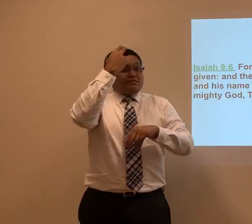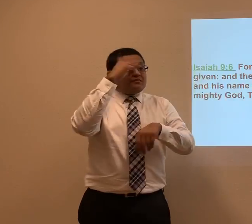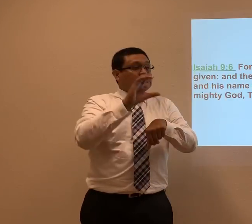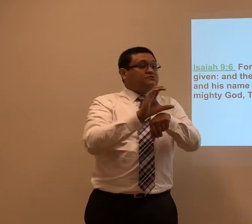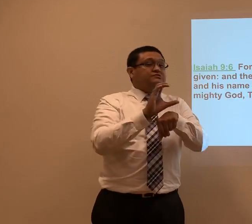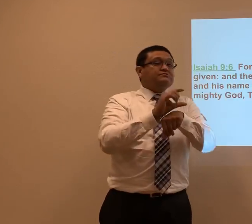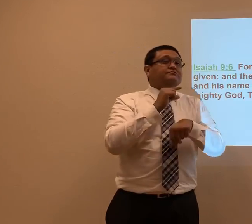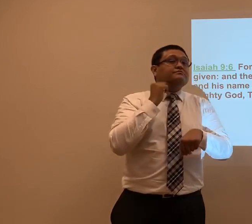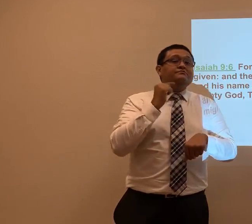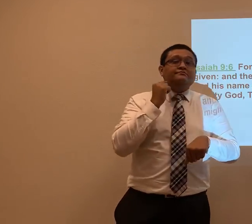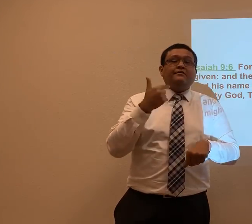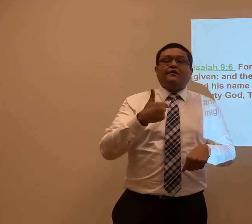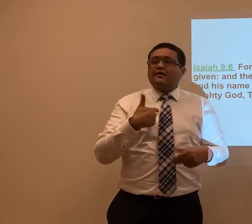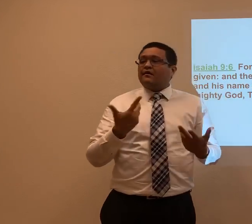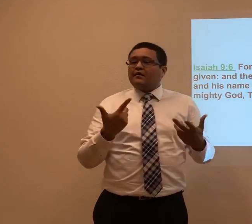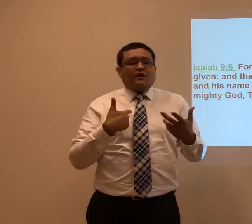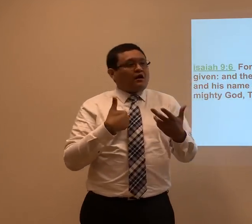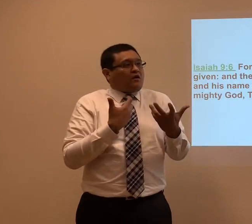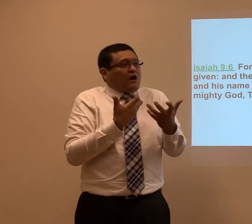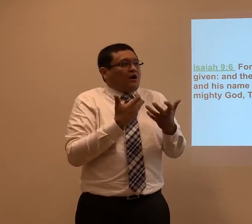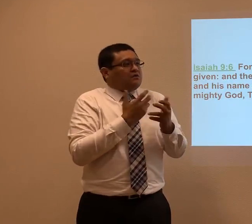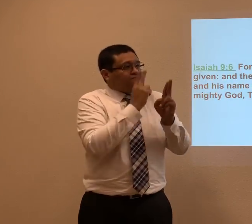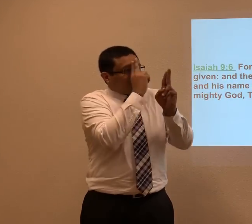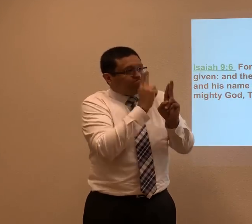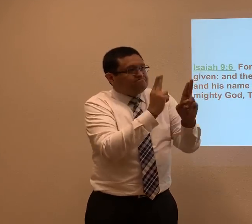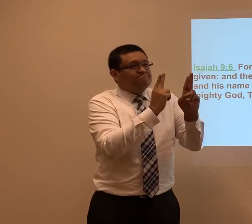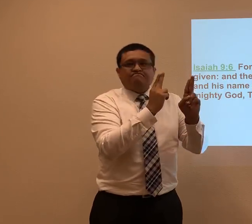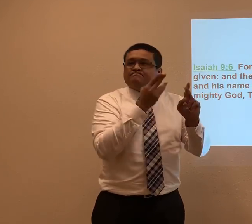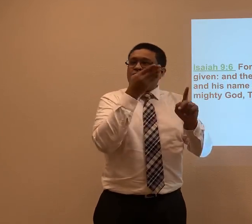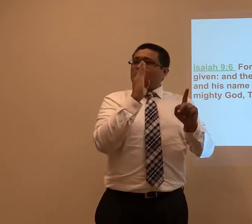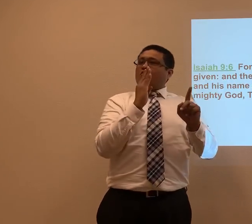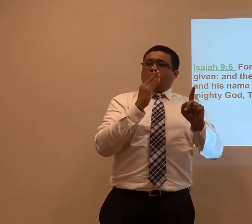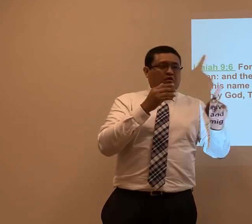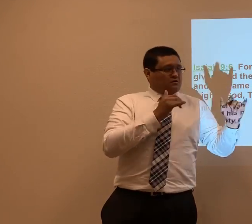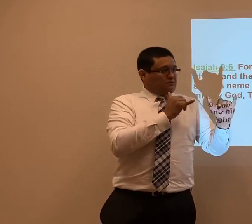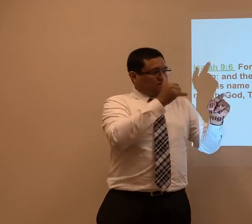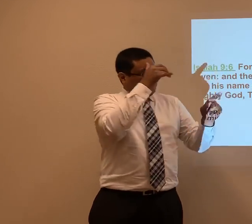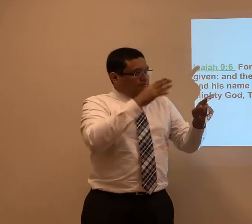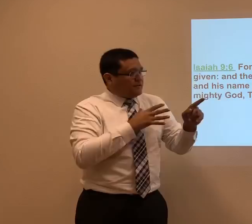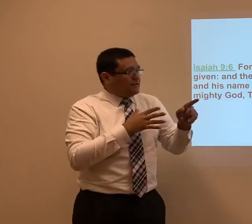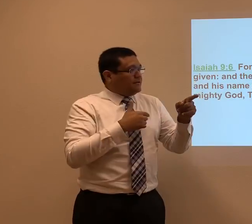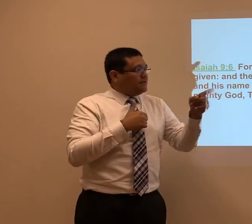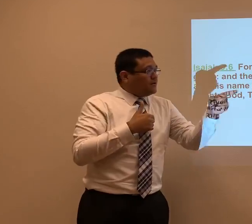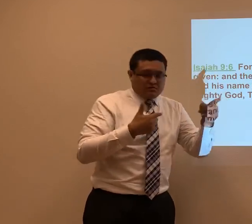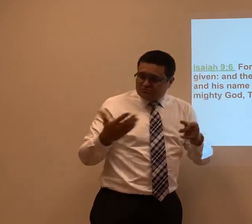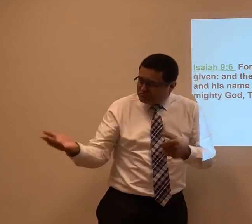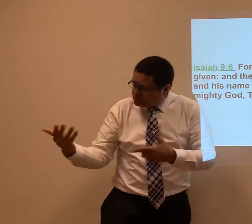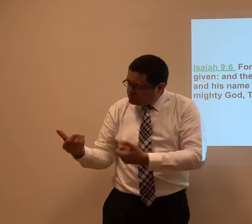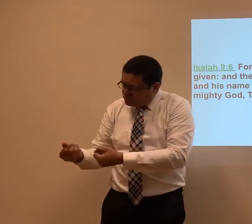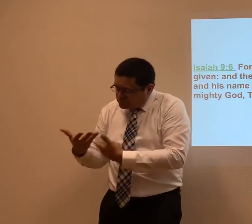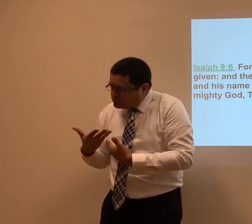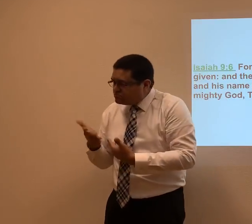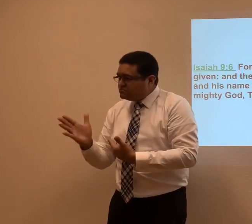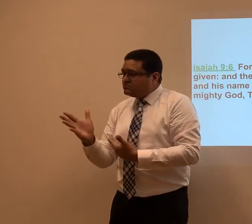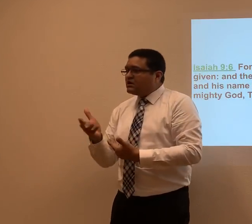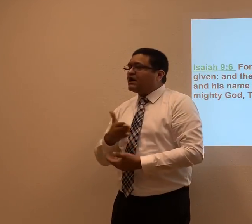So I was at a Catholic church before, and I went to a priest, and you know, I respected him as a